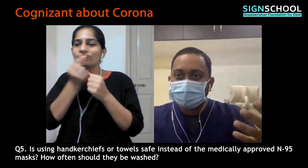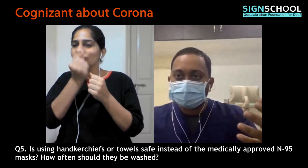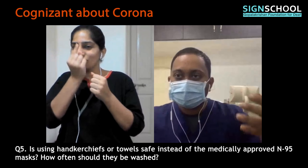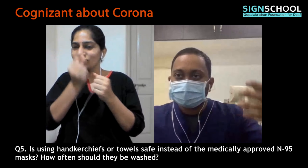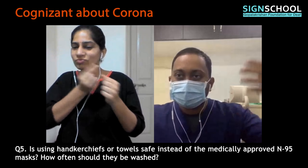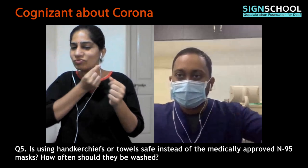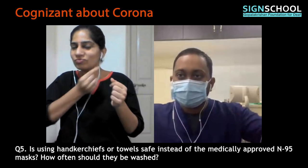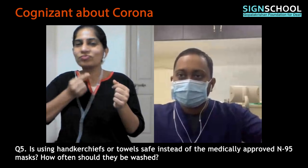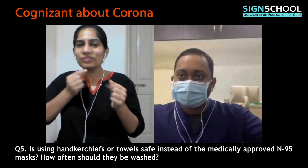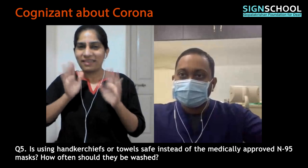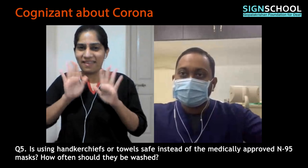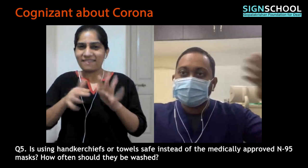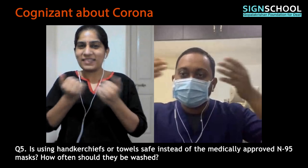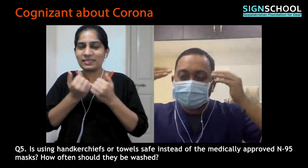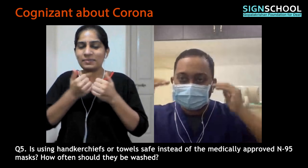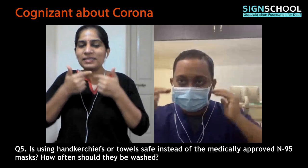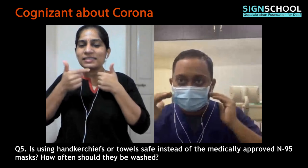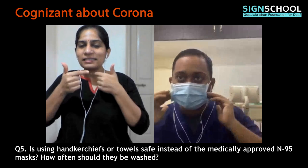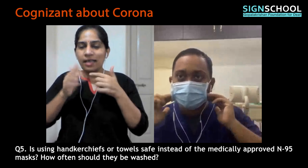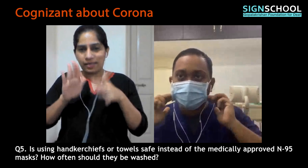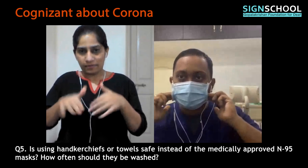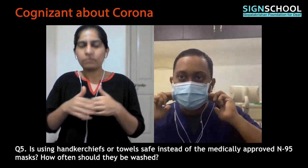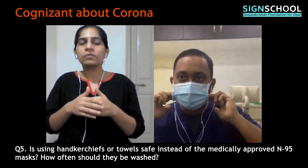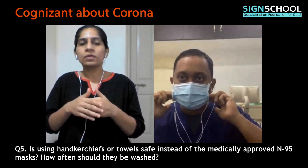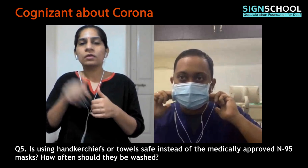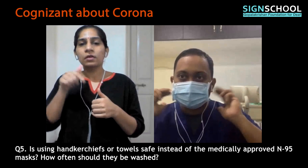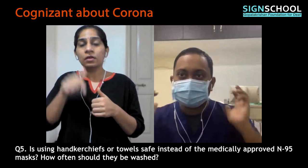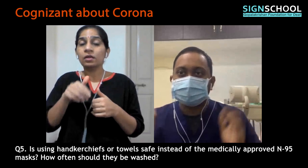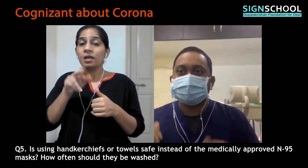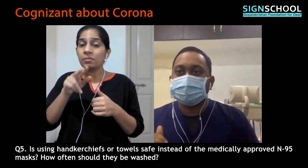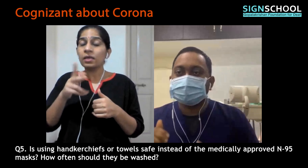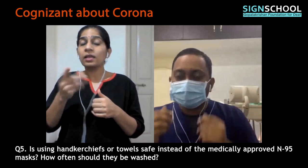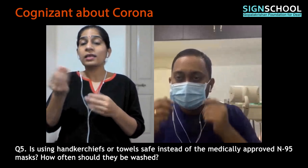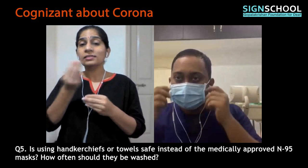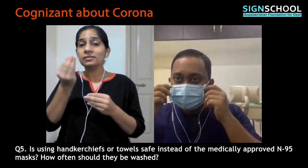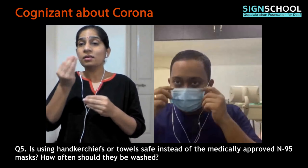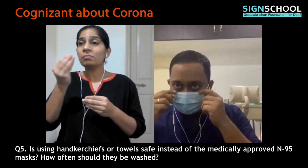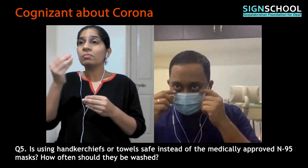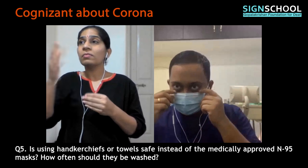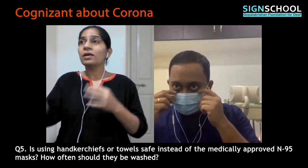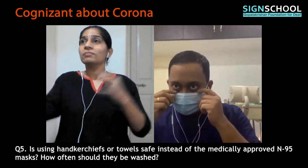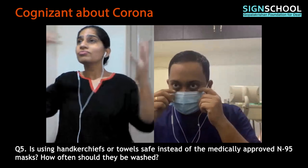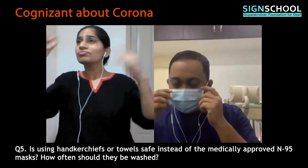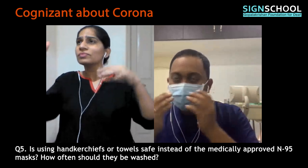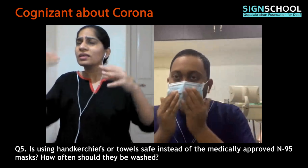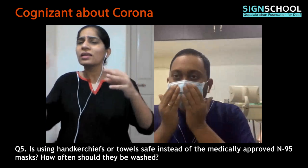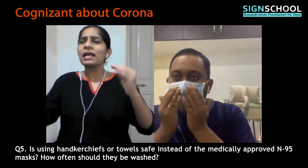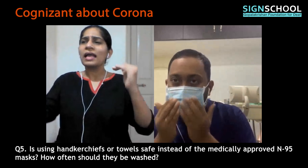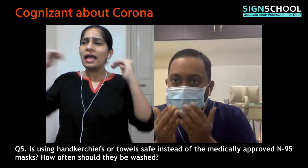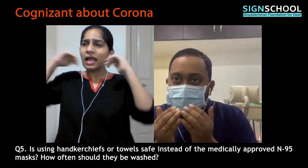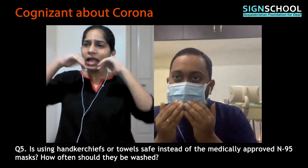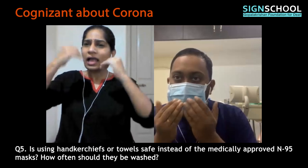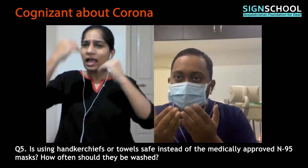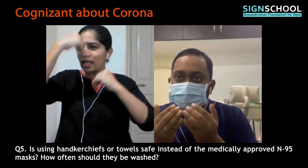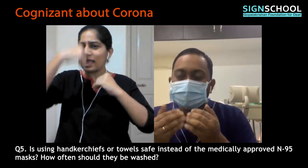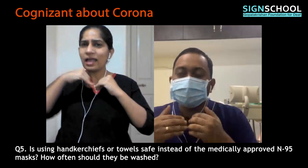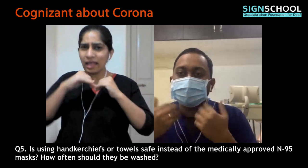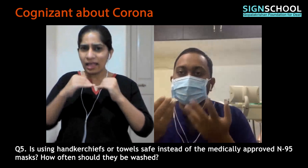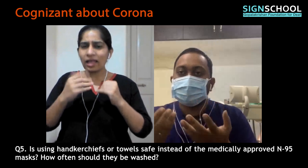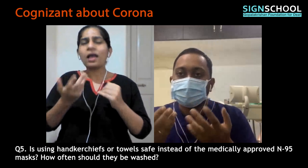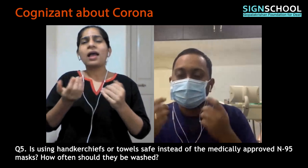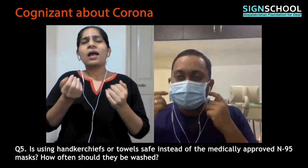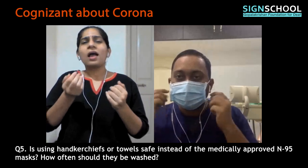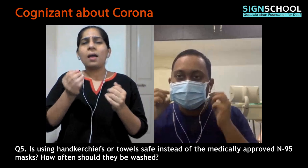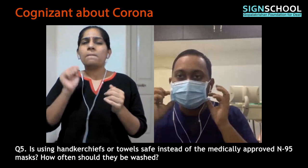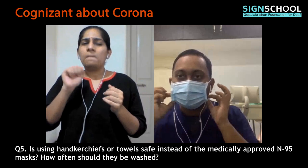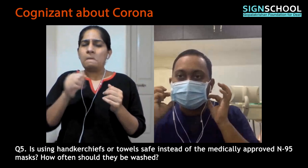and aerosols from outside can enter your mask, but whatever you cough or you sneeze